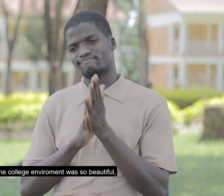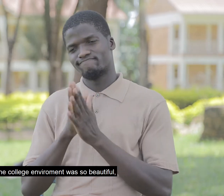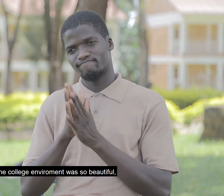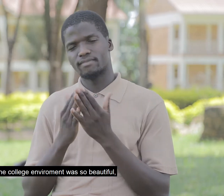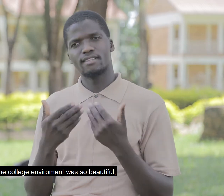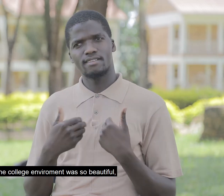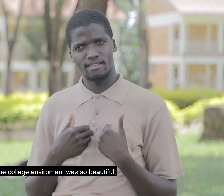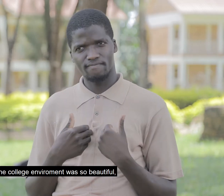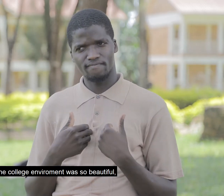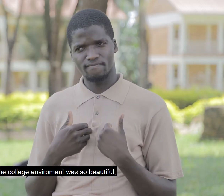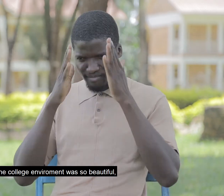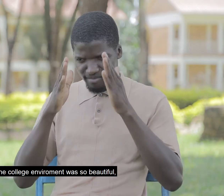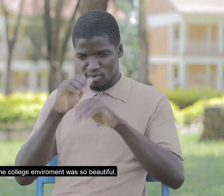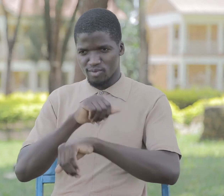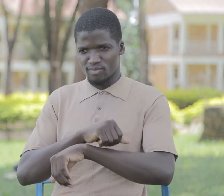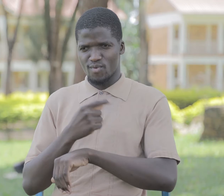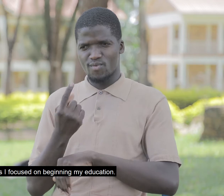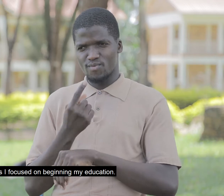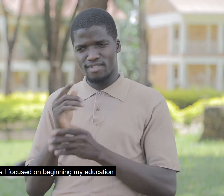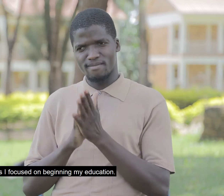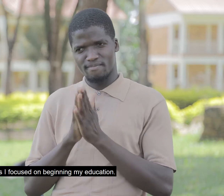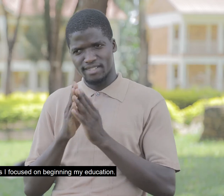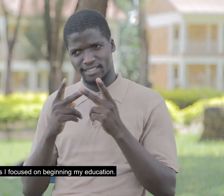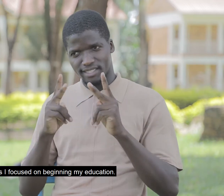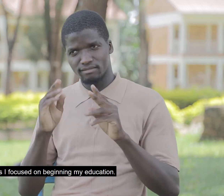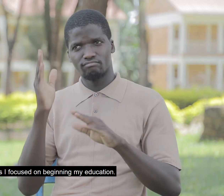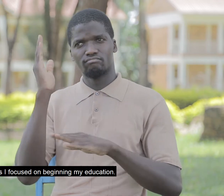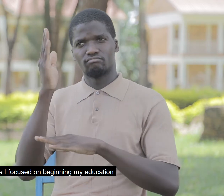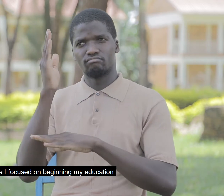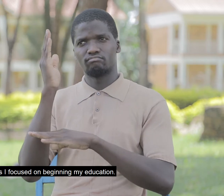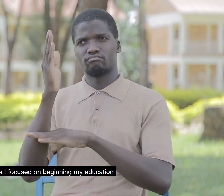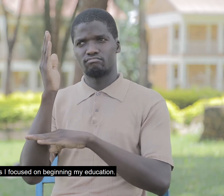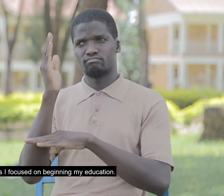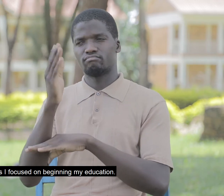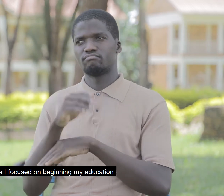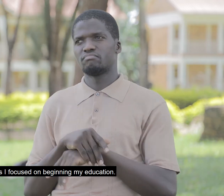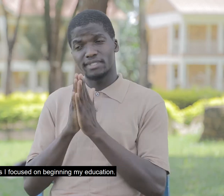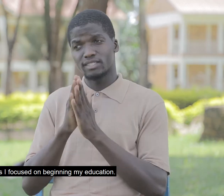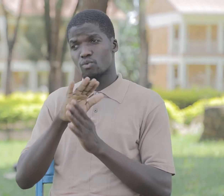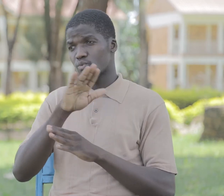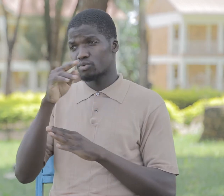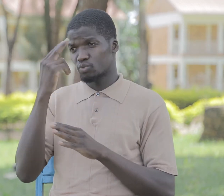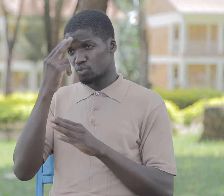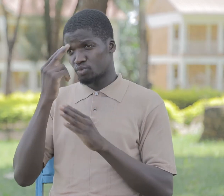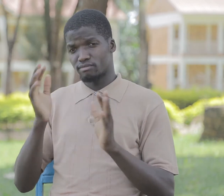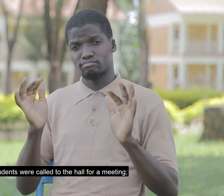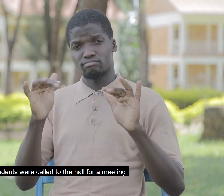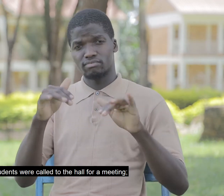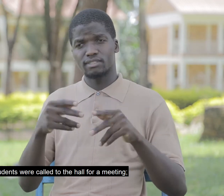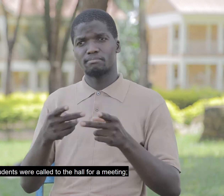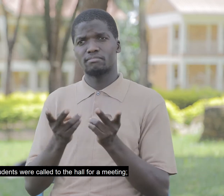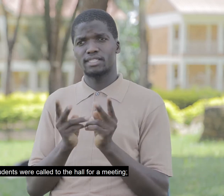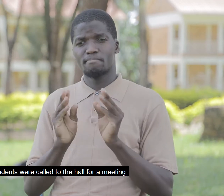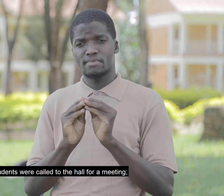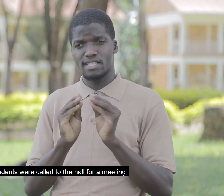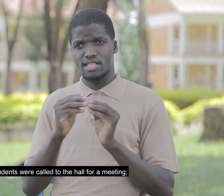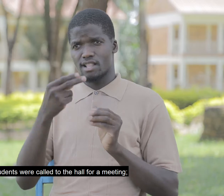beautiful. As I focused on beginning my education, all students were called to the